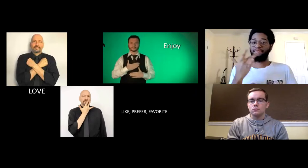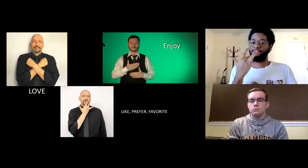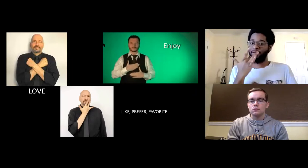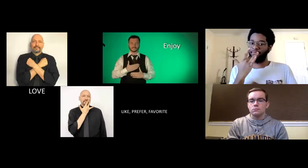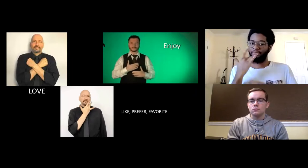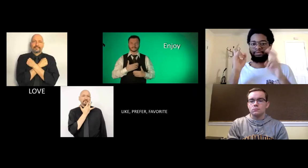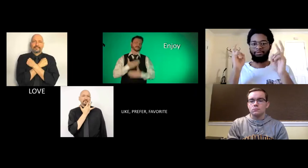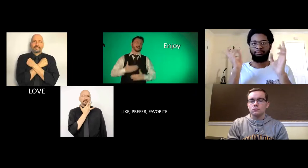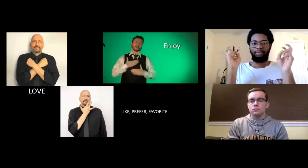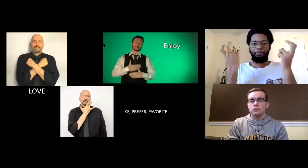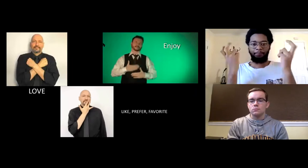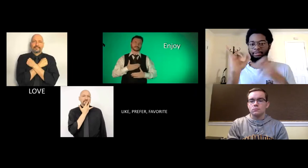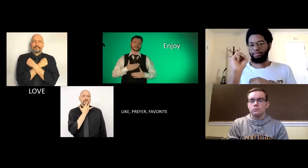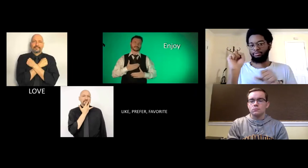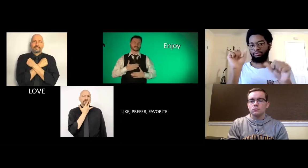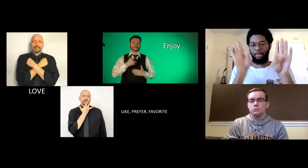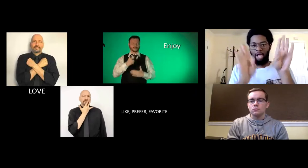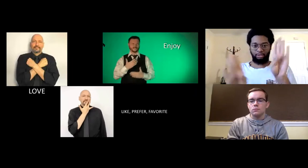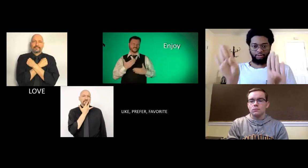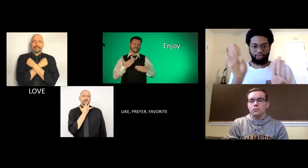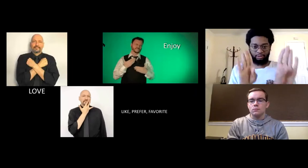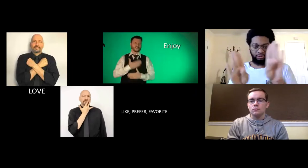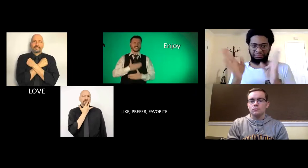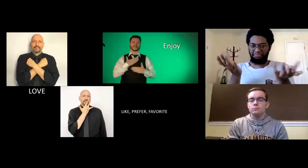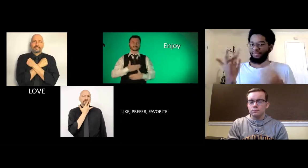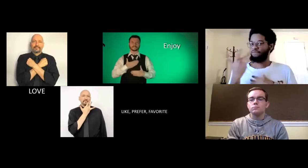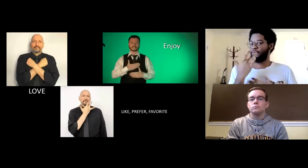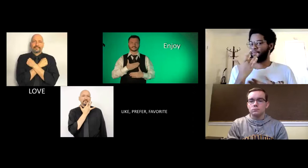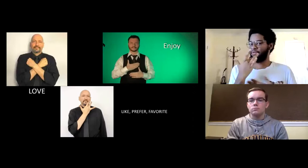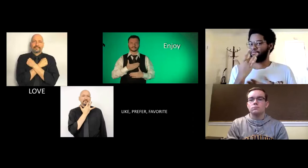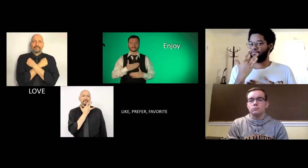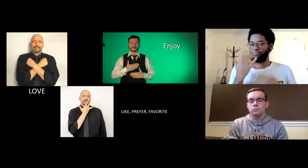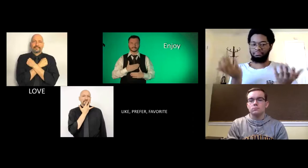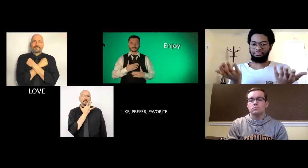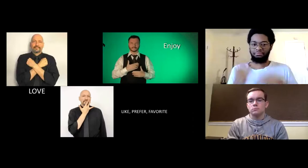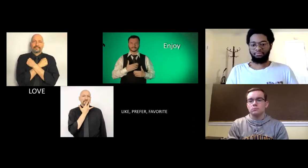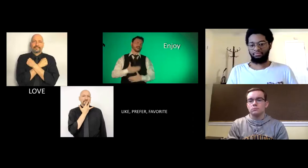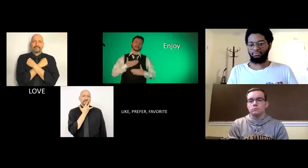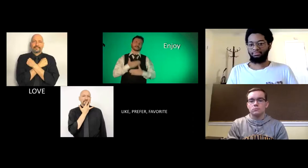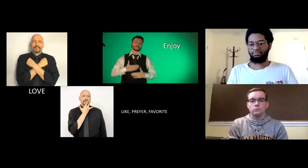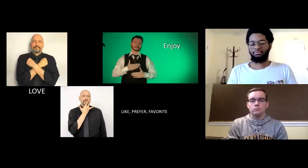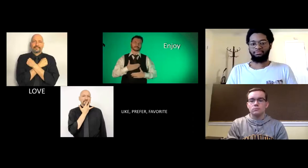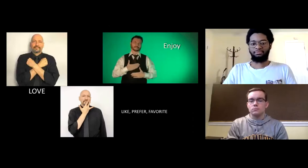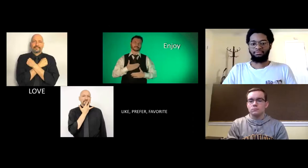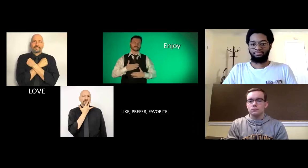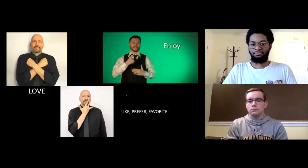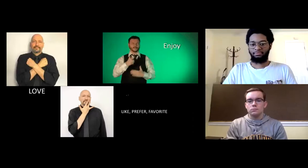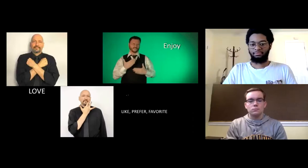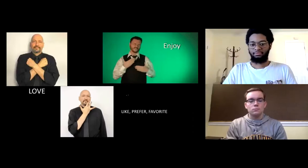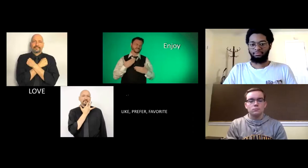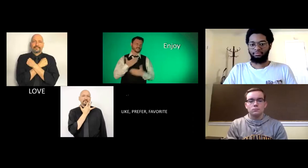So my favorite topic is biology, just as an example.